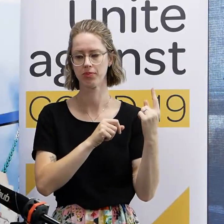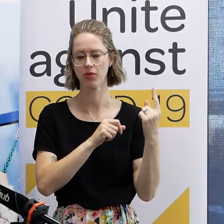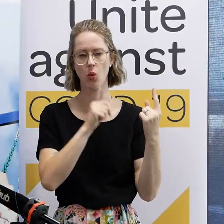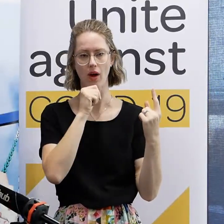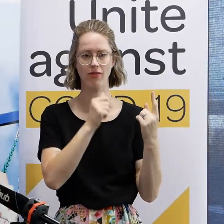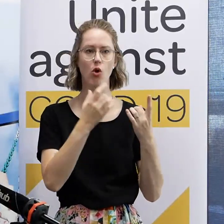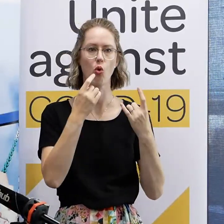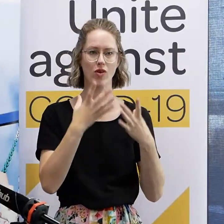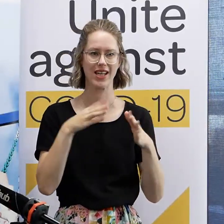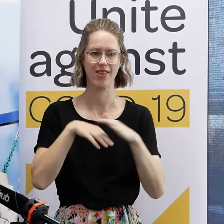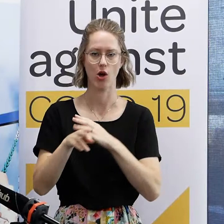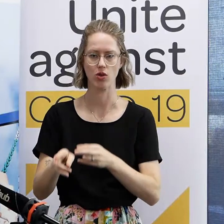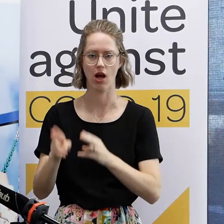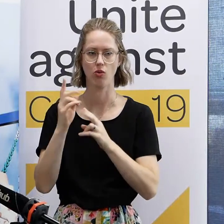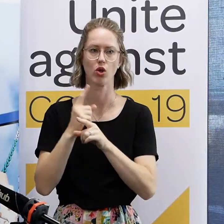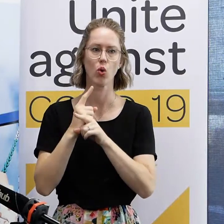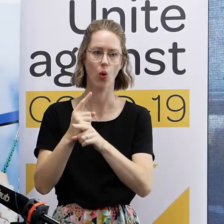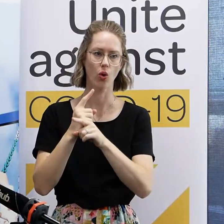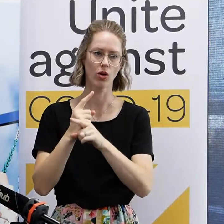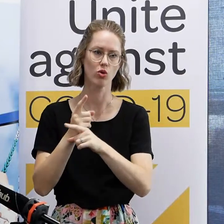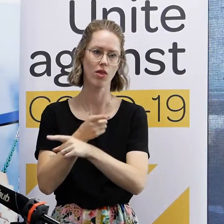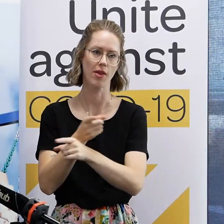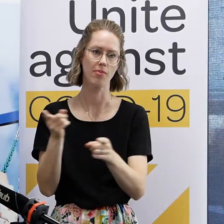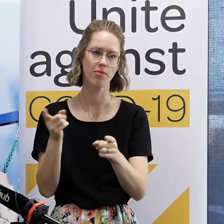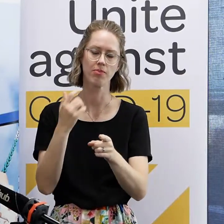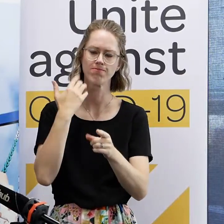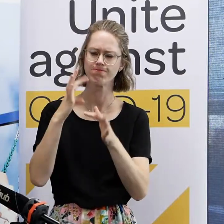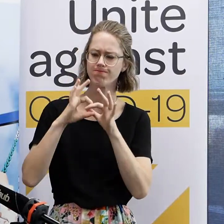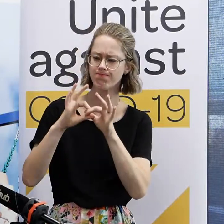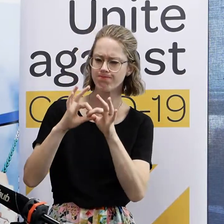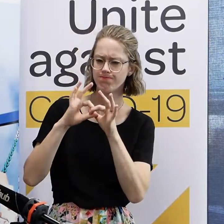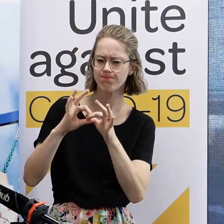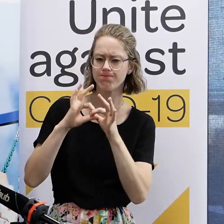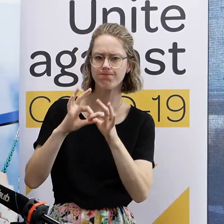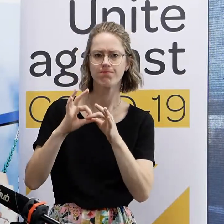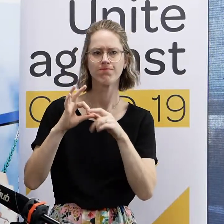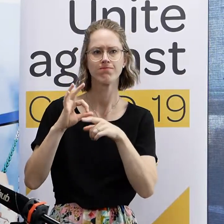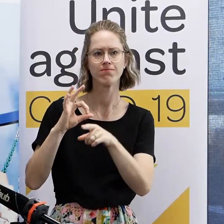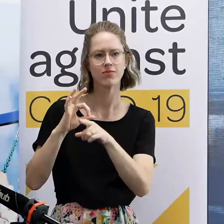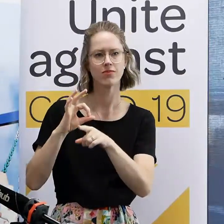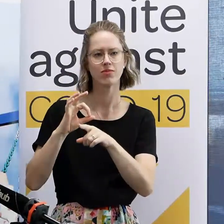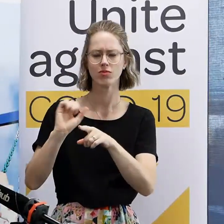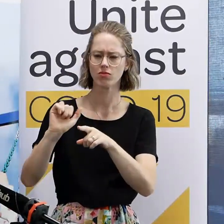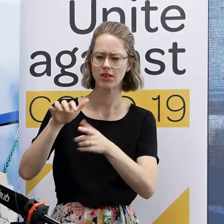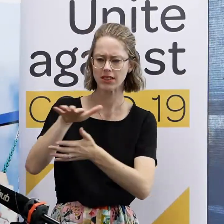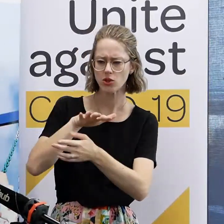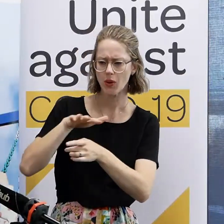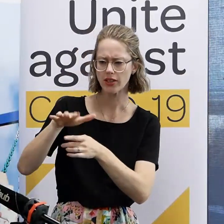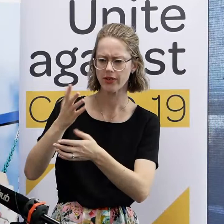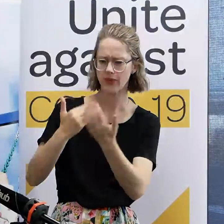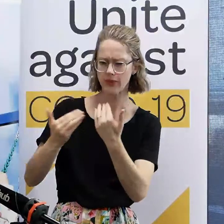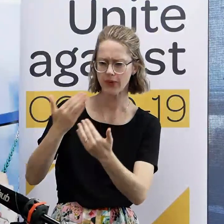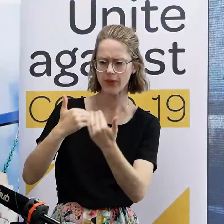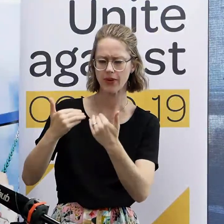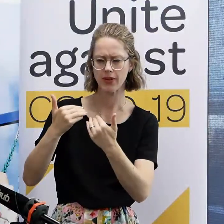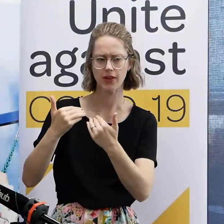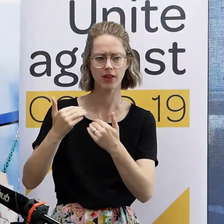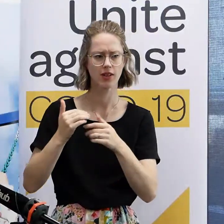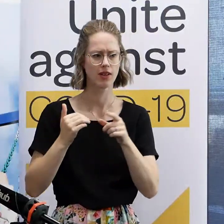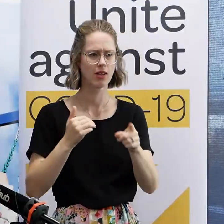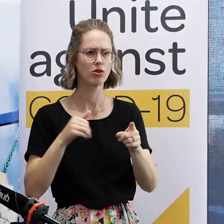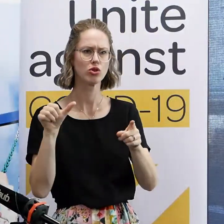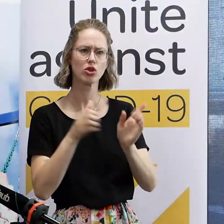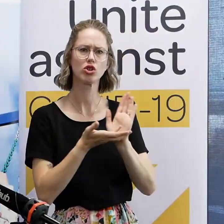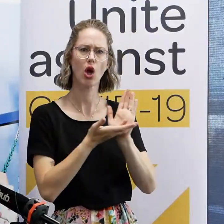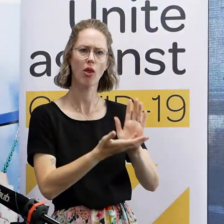shore in the facility, there's constant engagement with them to determine what their situation is, and then to engage with the. Why not show